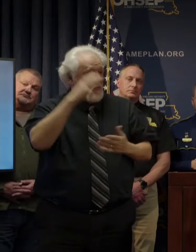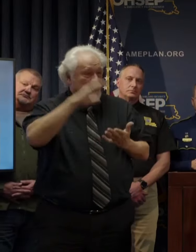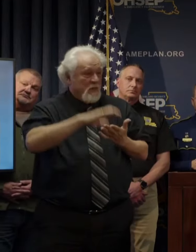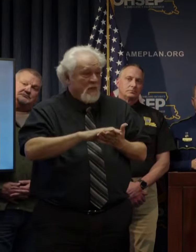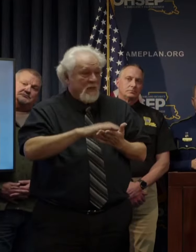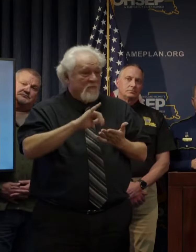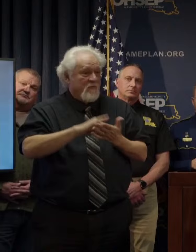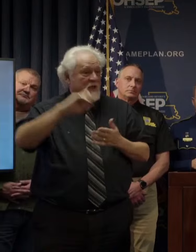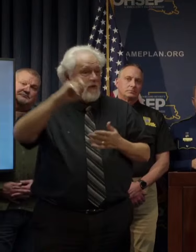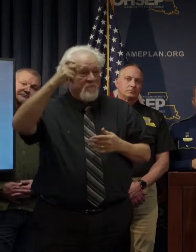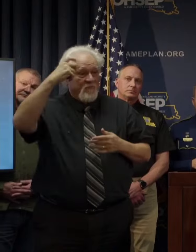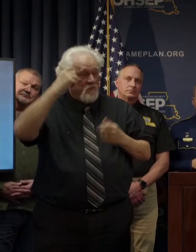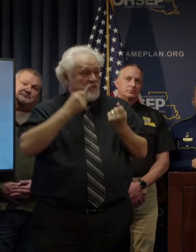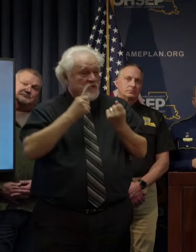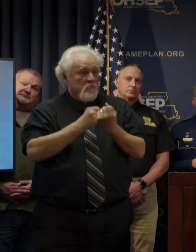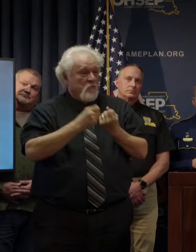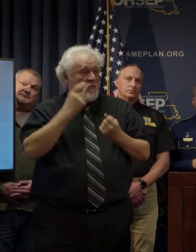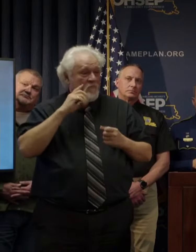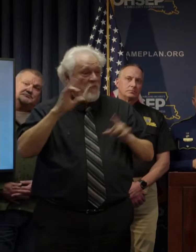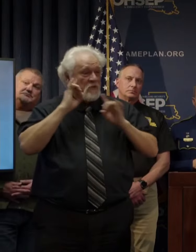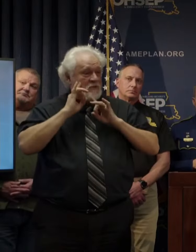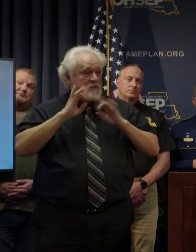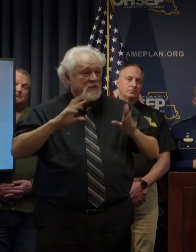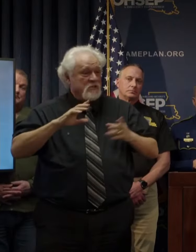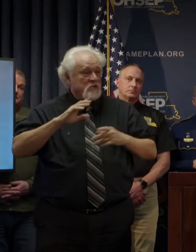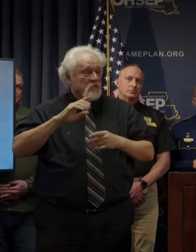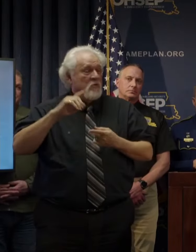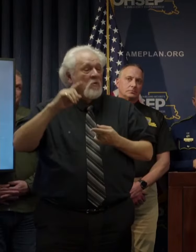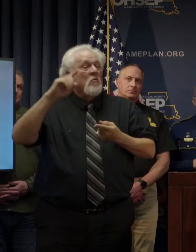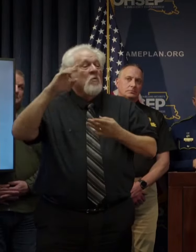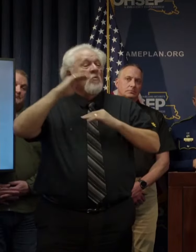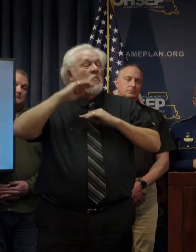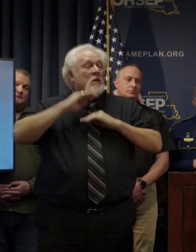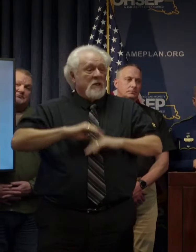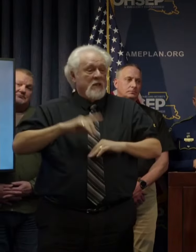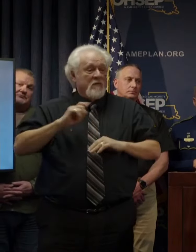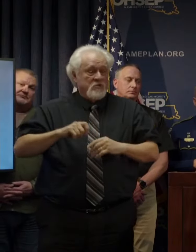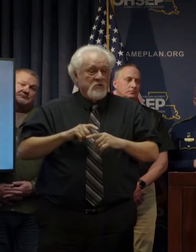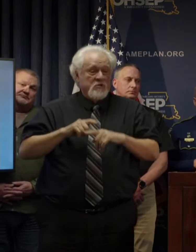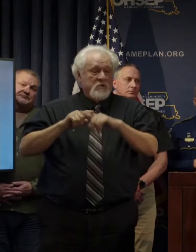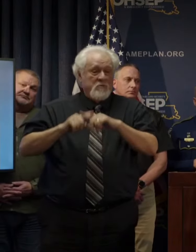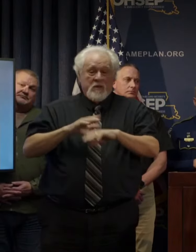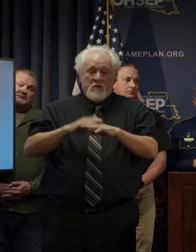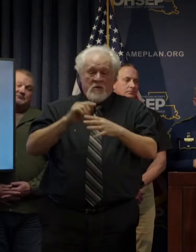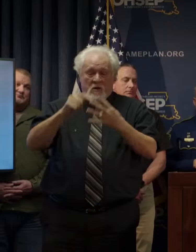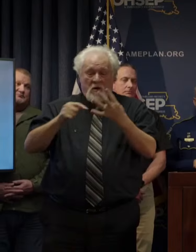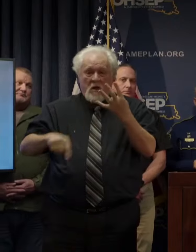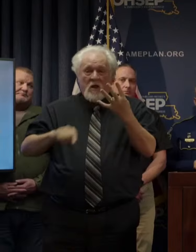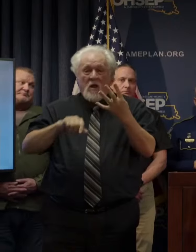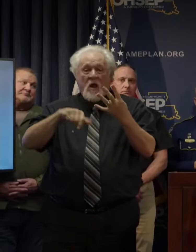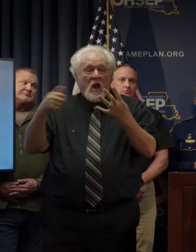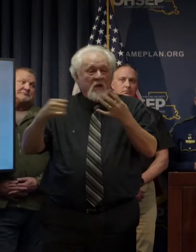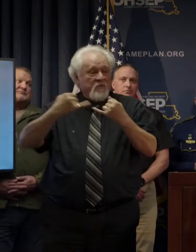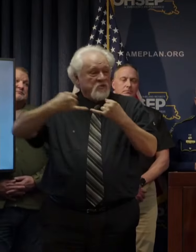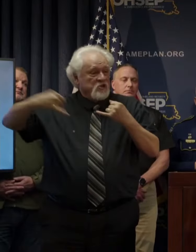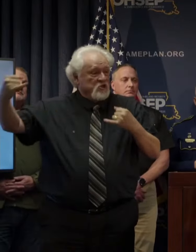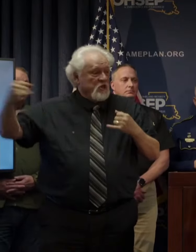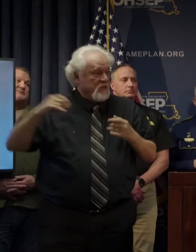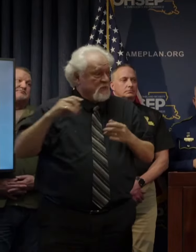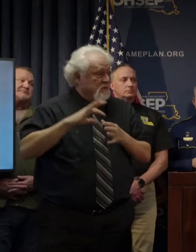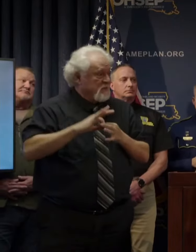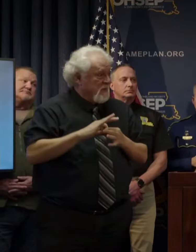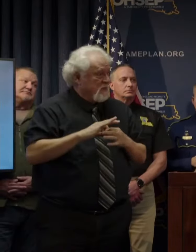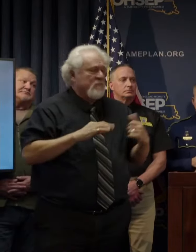that federal support for disaster relief should be contingent on other factors or have strings attached to it? Well, look, I think